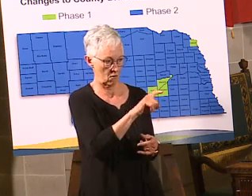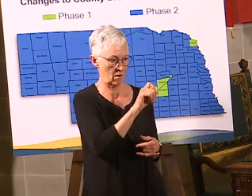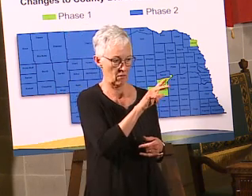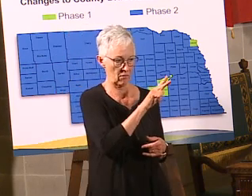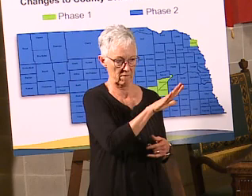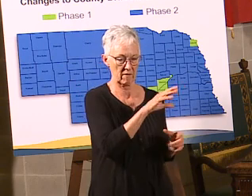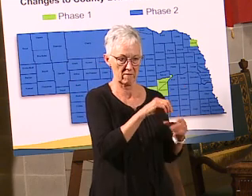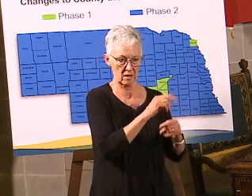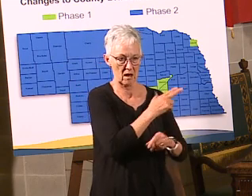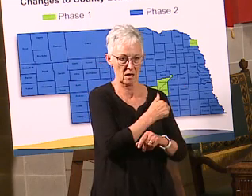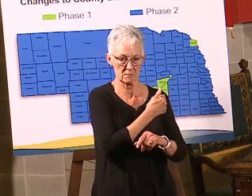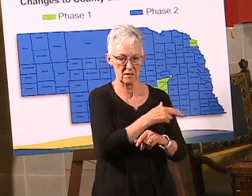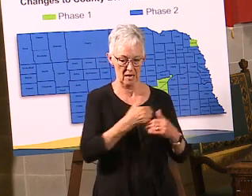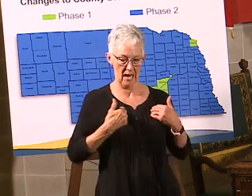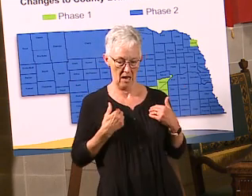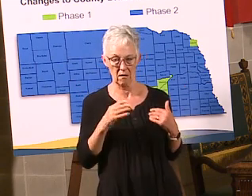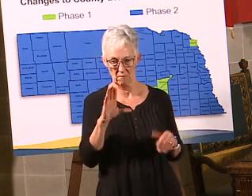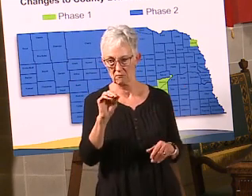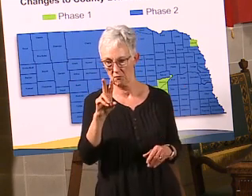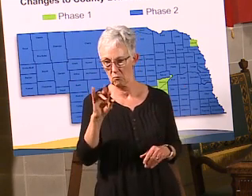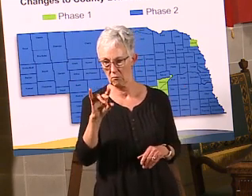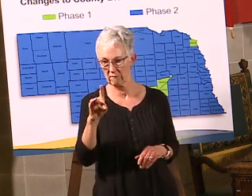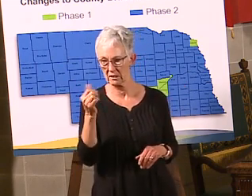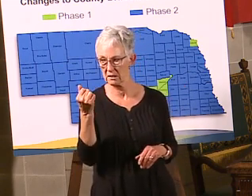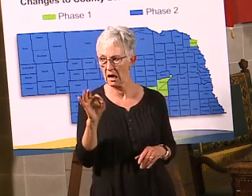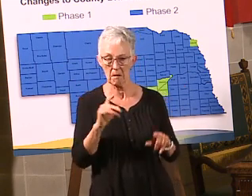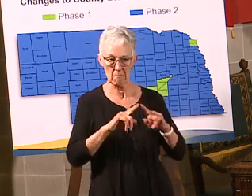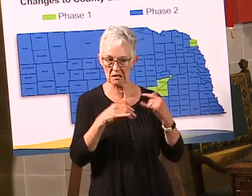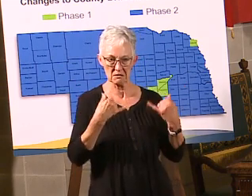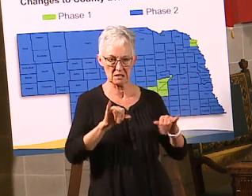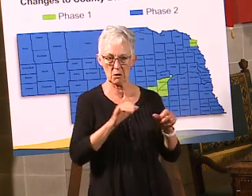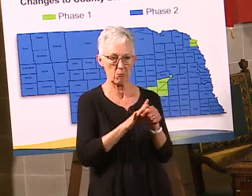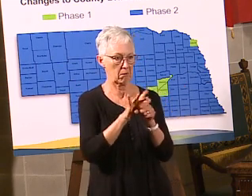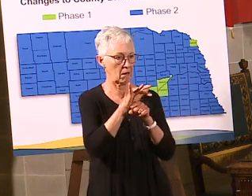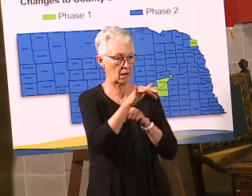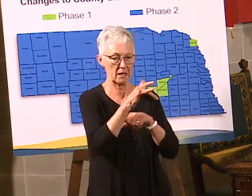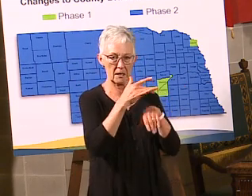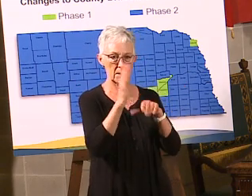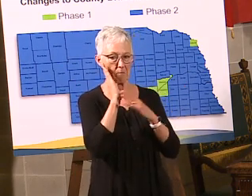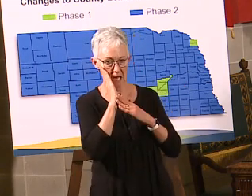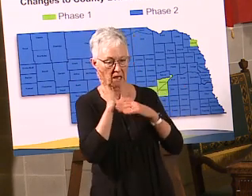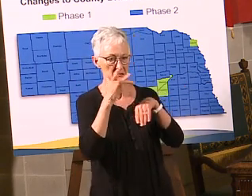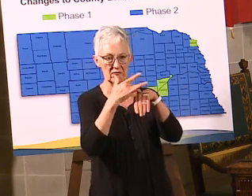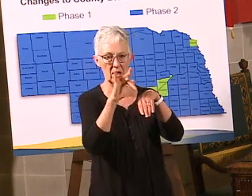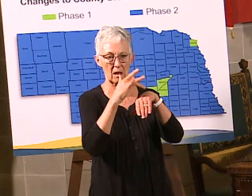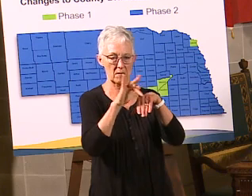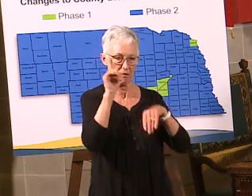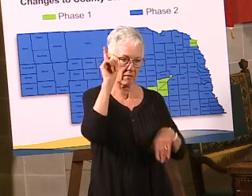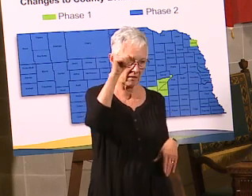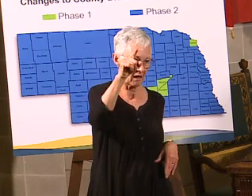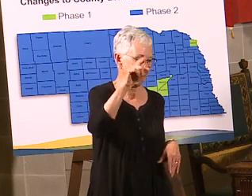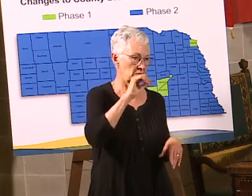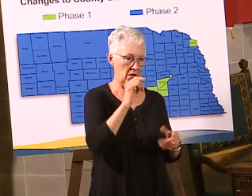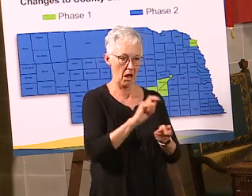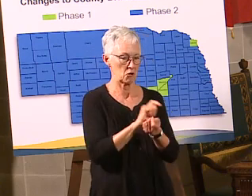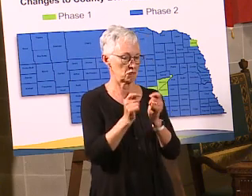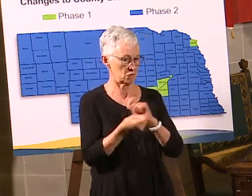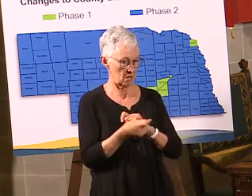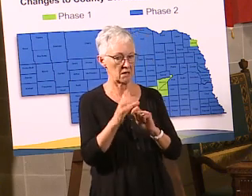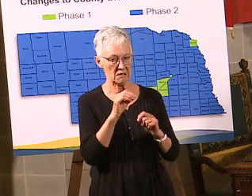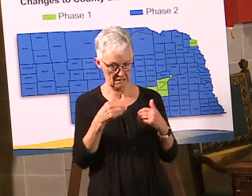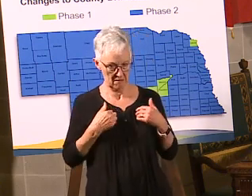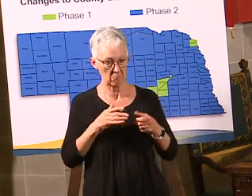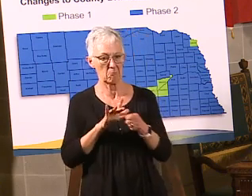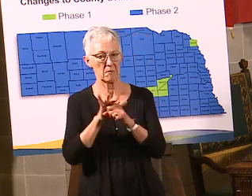patients hospitalized, but it hasn't really affected the bed availability generally or the actual ICU bed